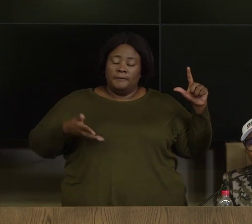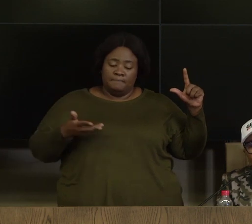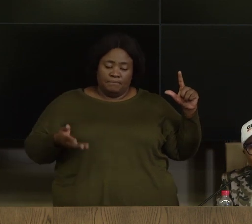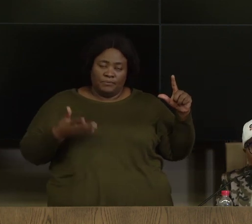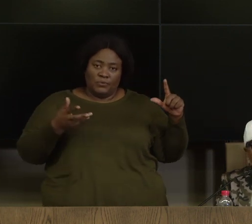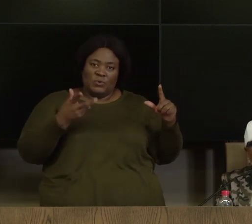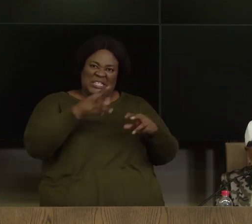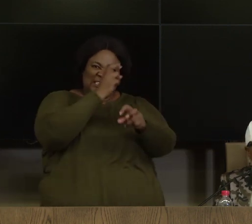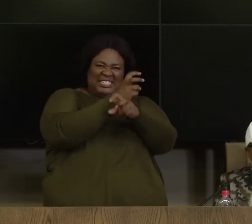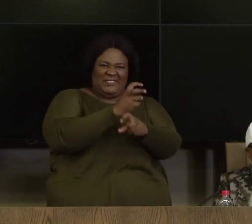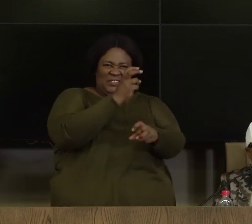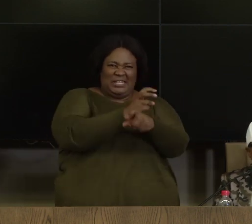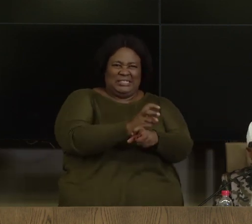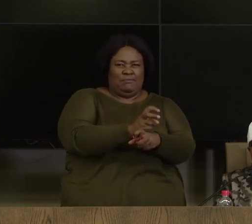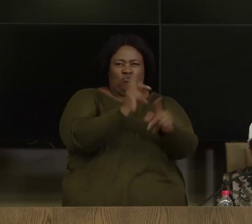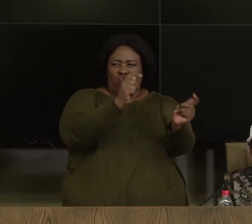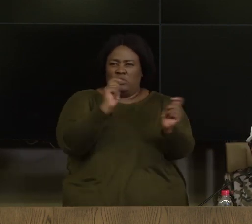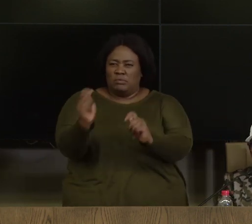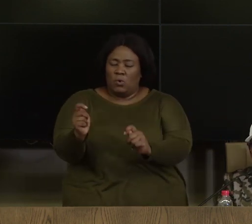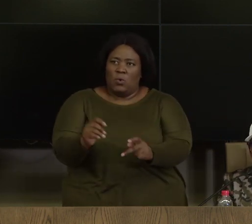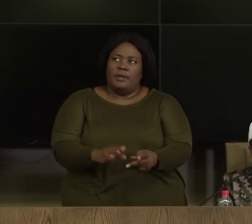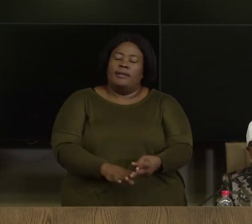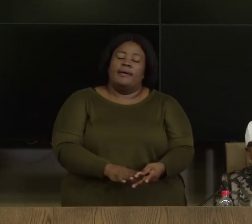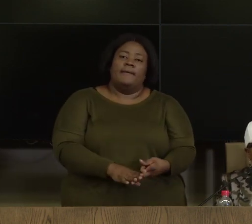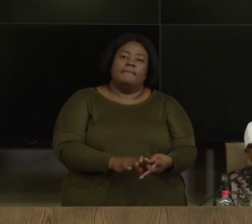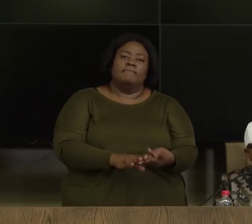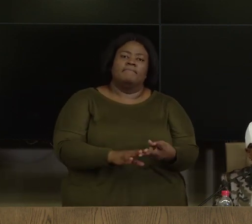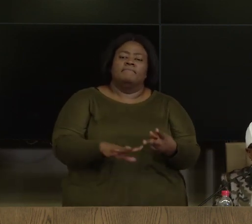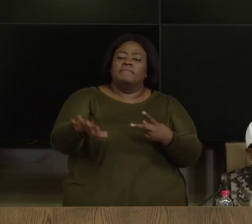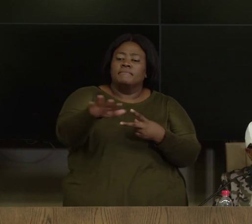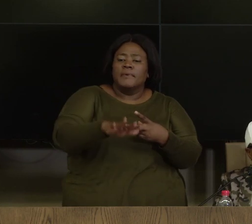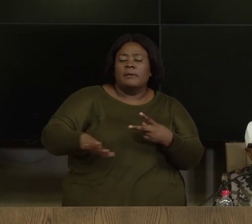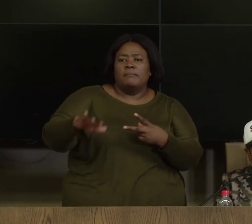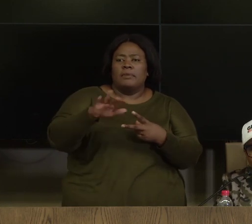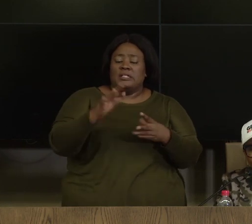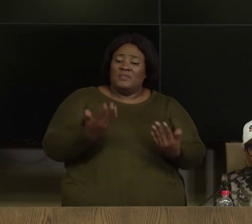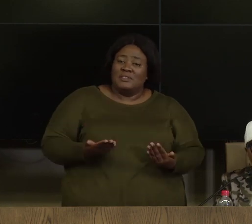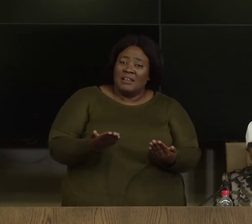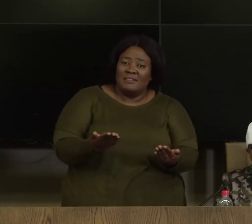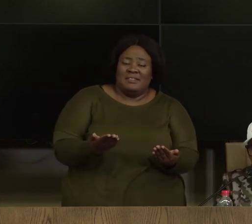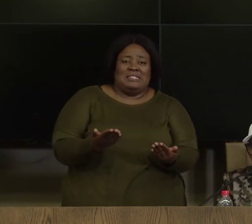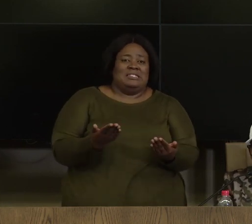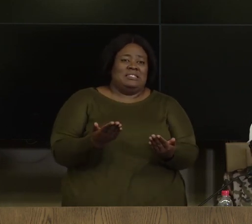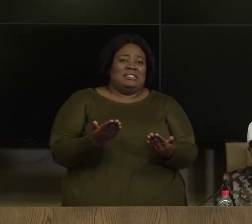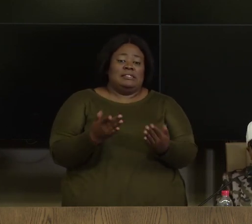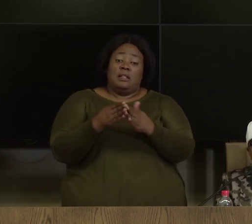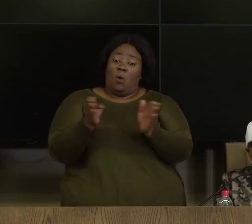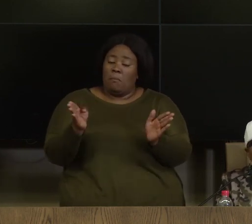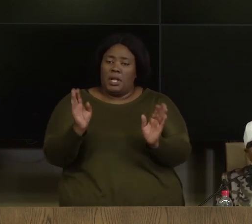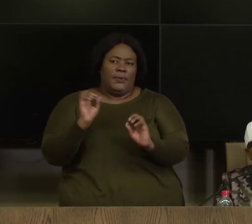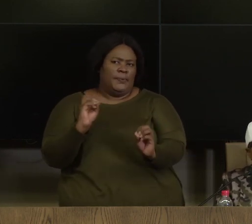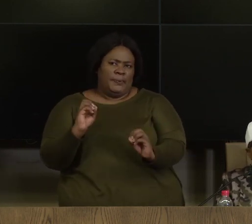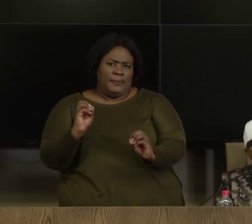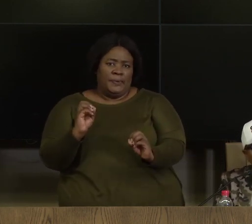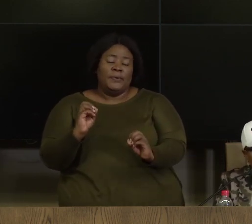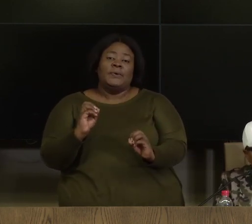the difficulties in terms of transport, the difficulties in terms of places of services sometimes not being open, this is